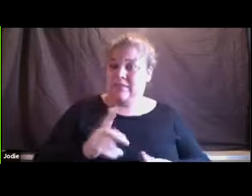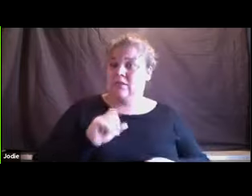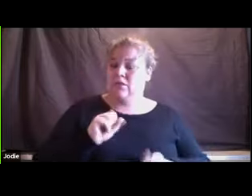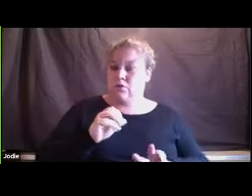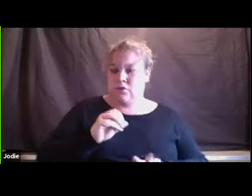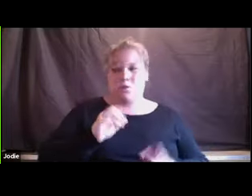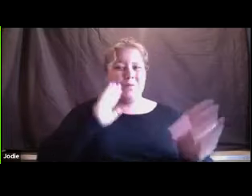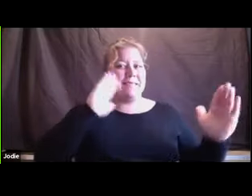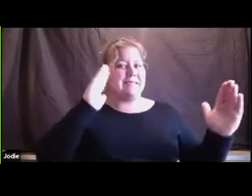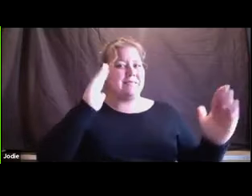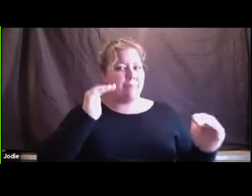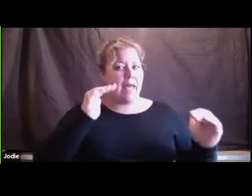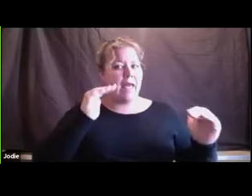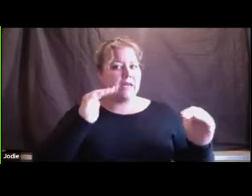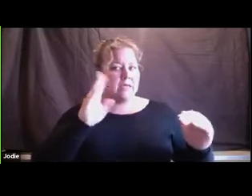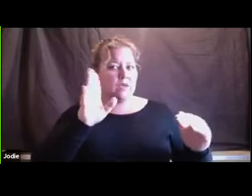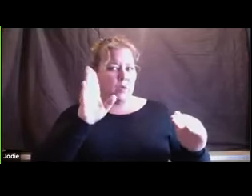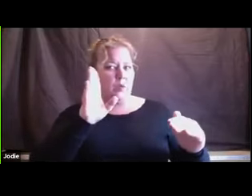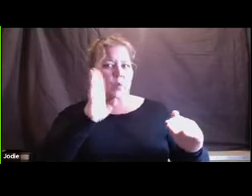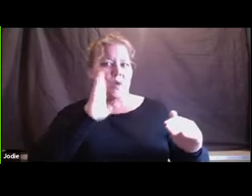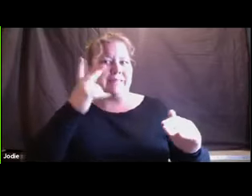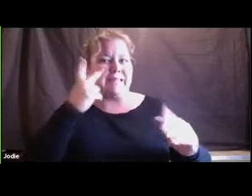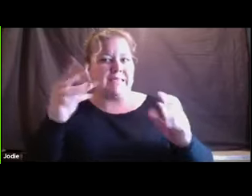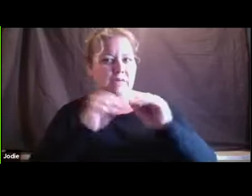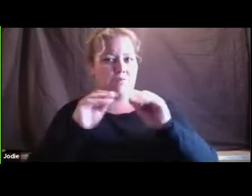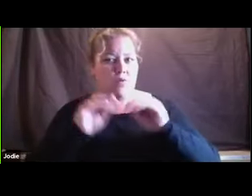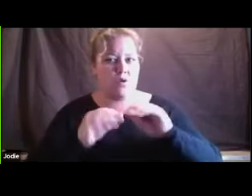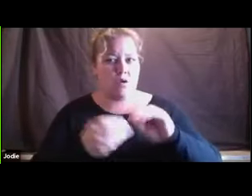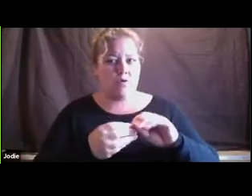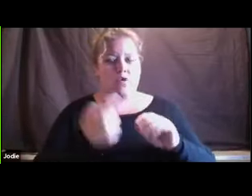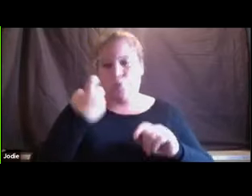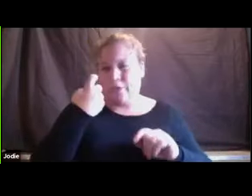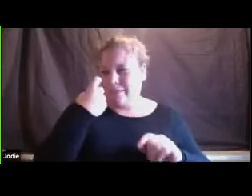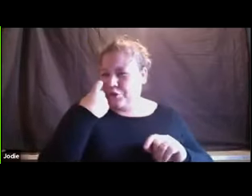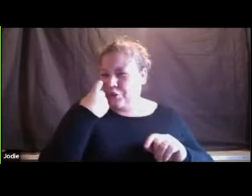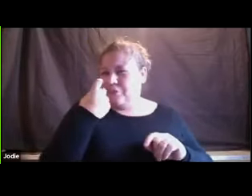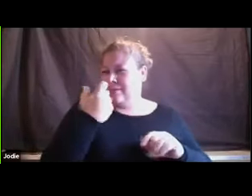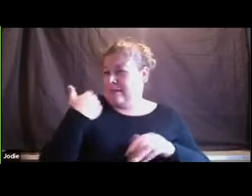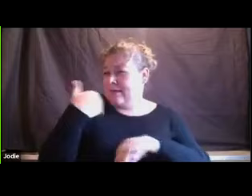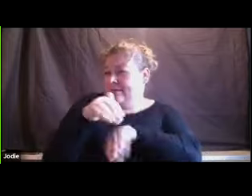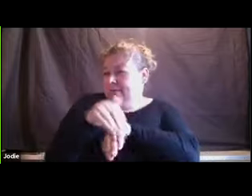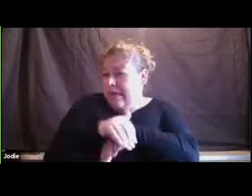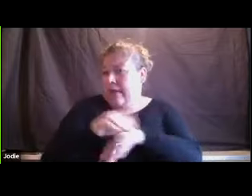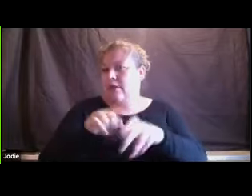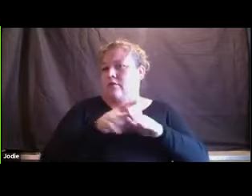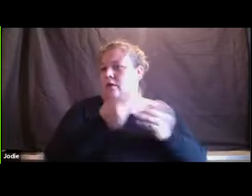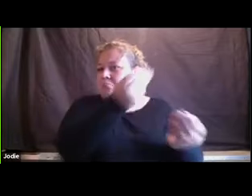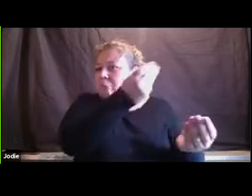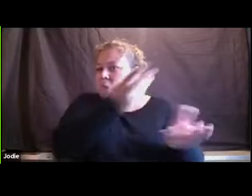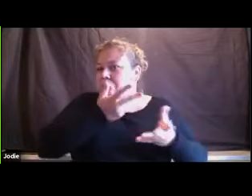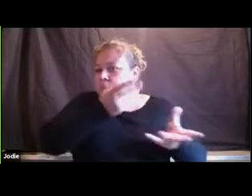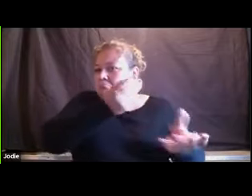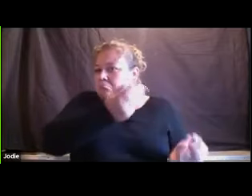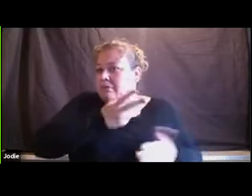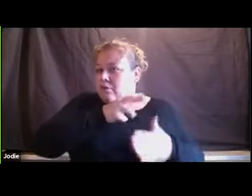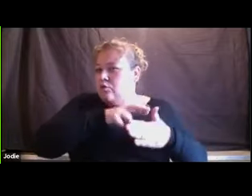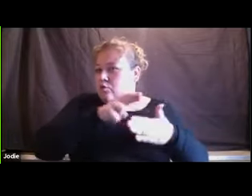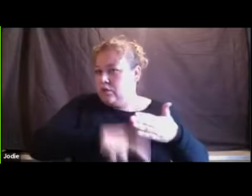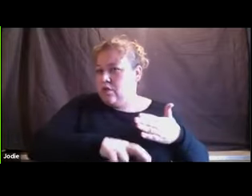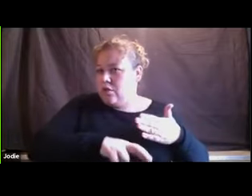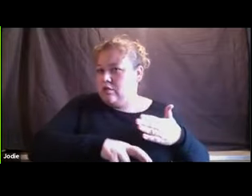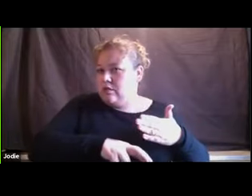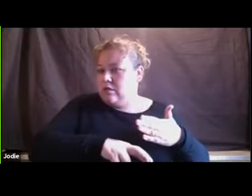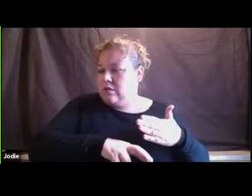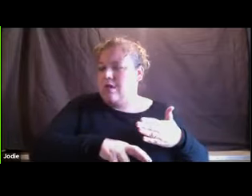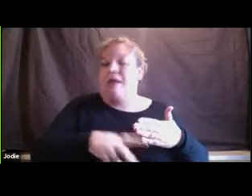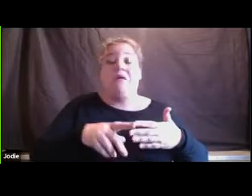get more cases. At this point, we just began getting cases in last night. And we believe of the 15,